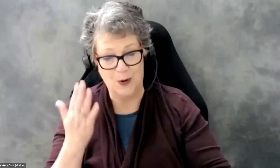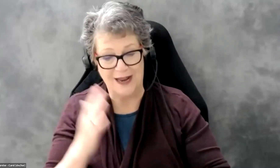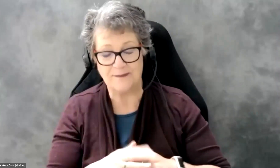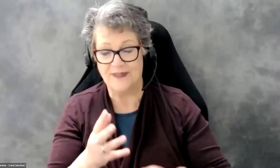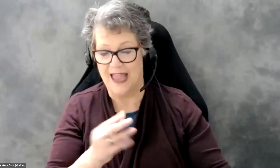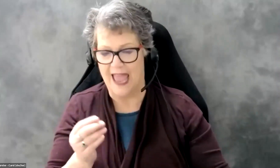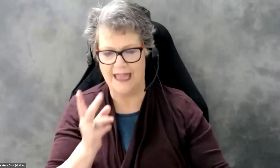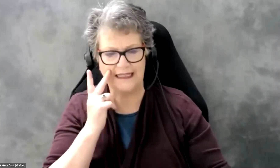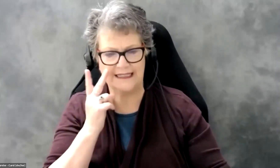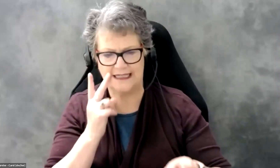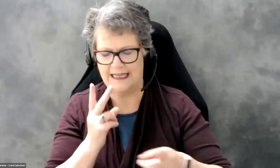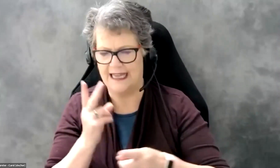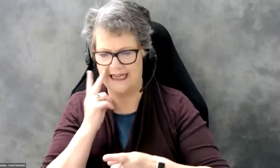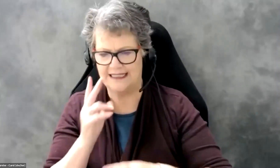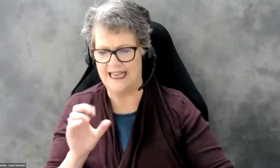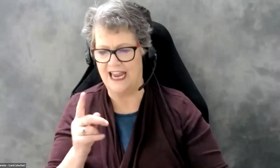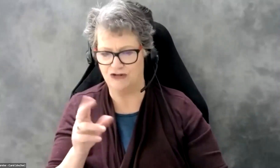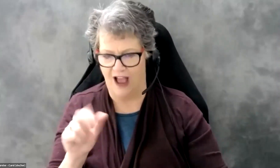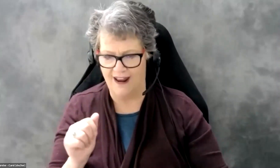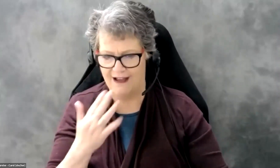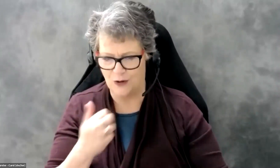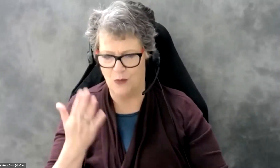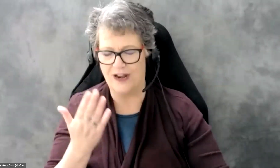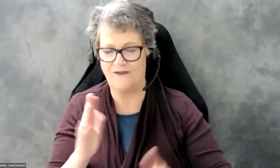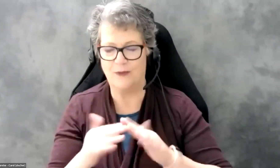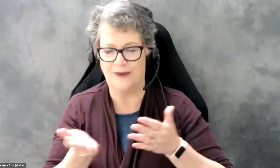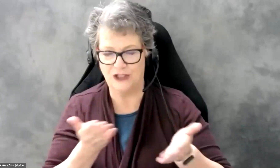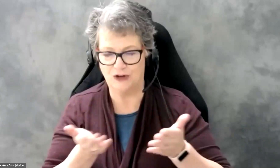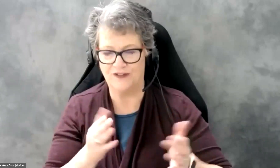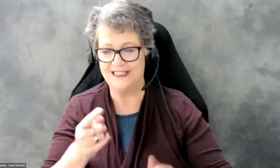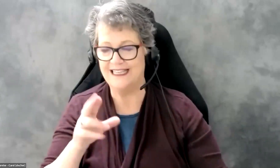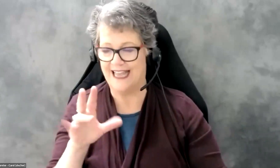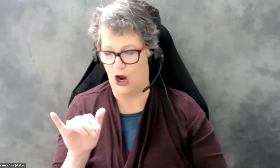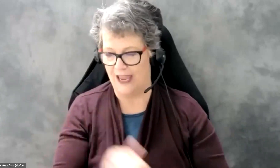And let's see, I see Adriana, good morning, from Community Services, and Gary.